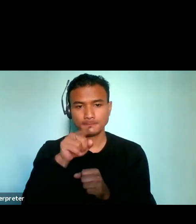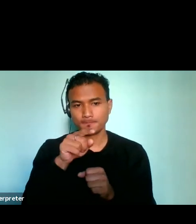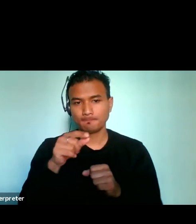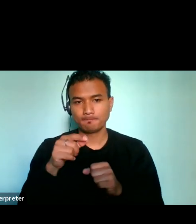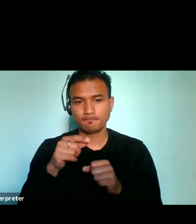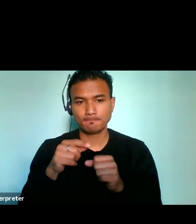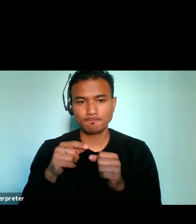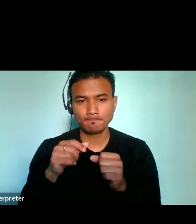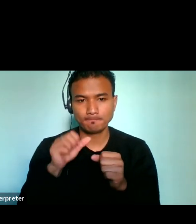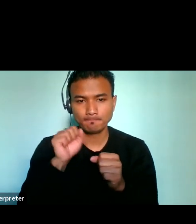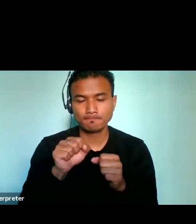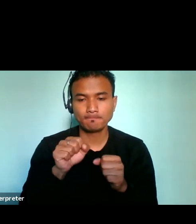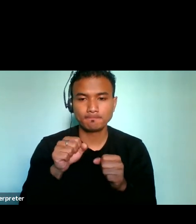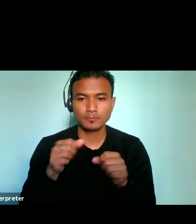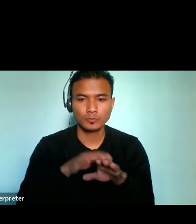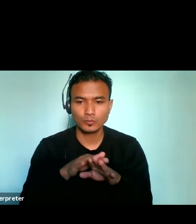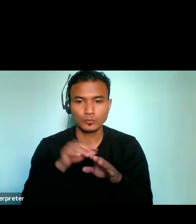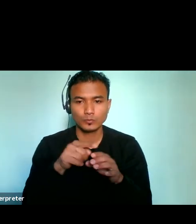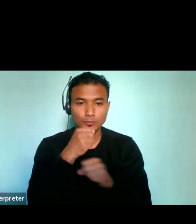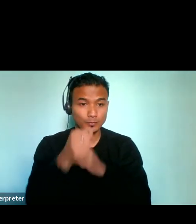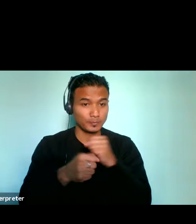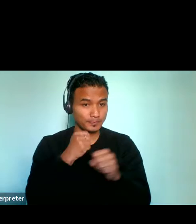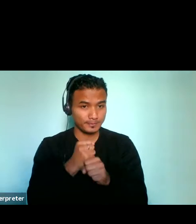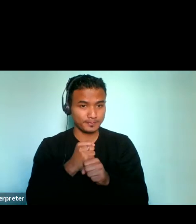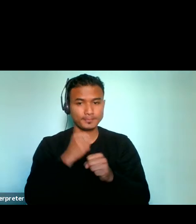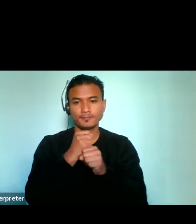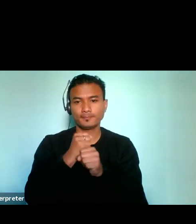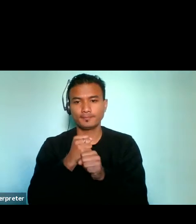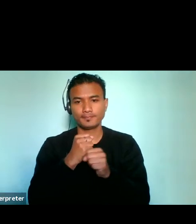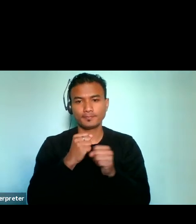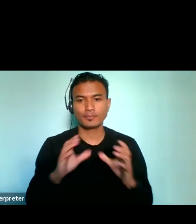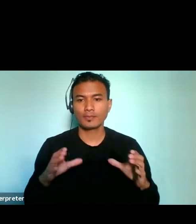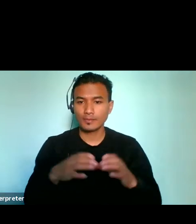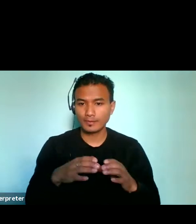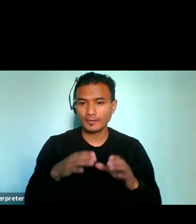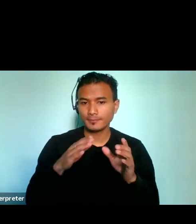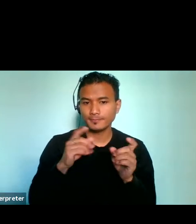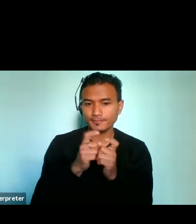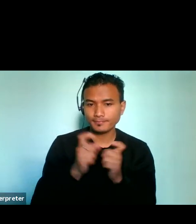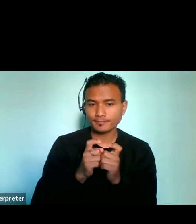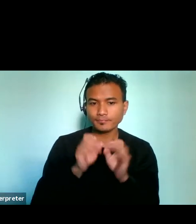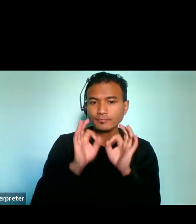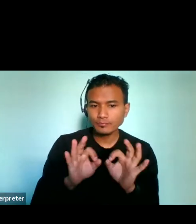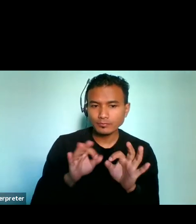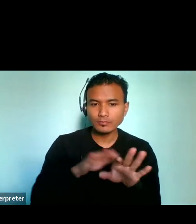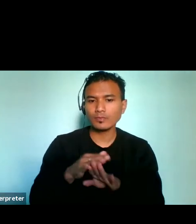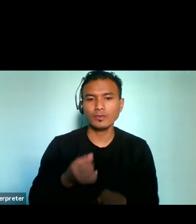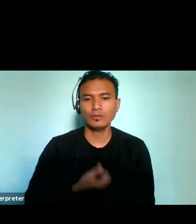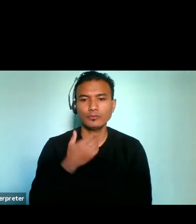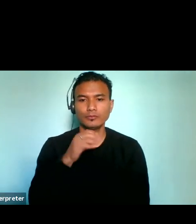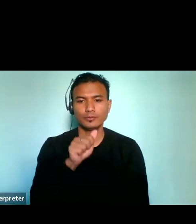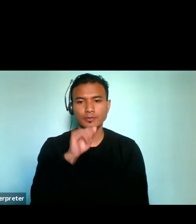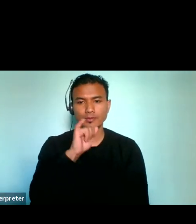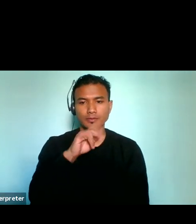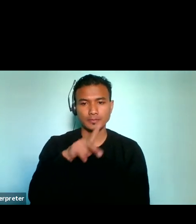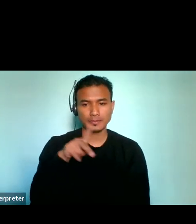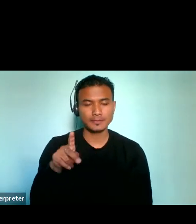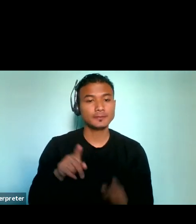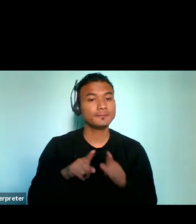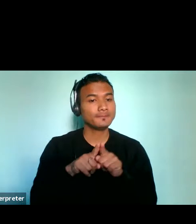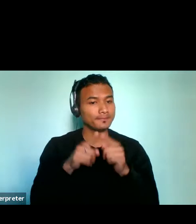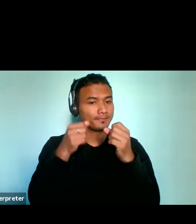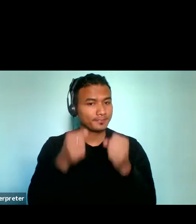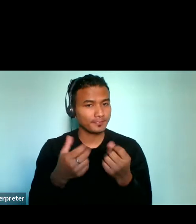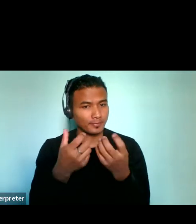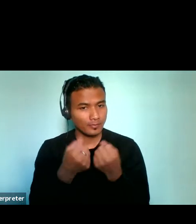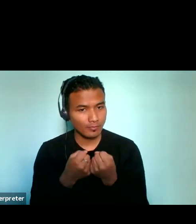this year to co-organize the Asia Land Forum. It's been really a great pleasure to work with AIPP together. So Gam, I